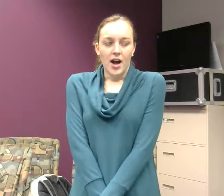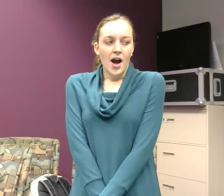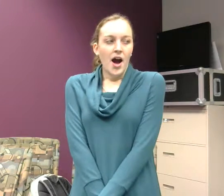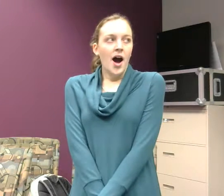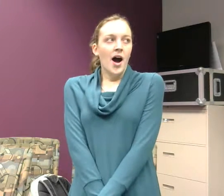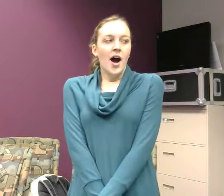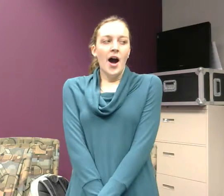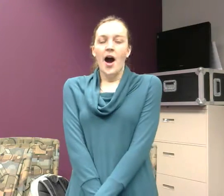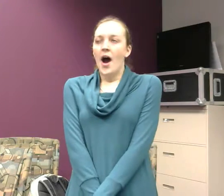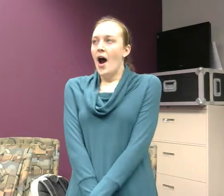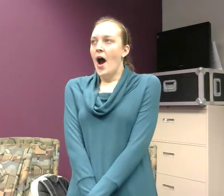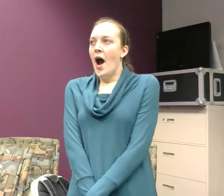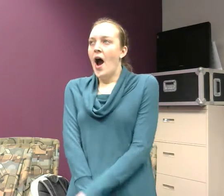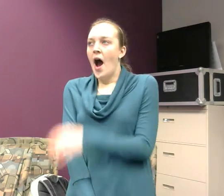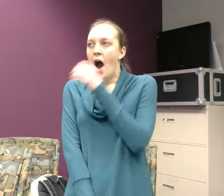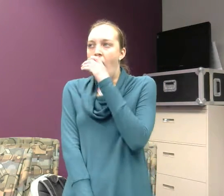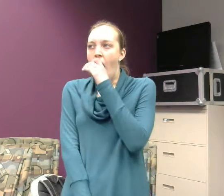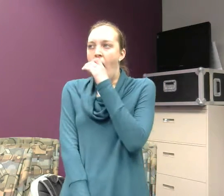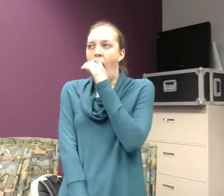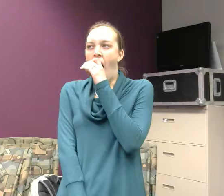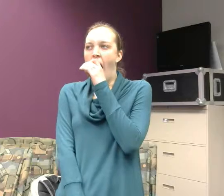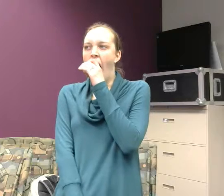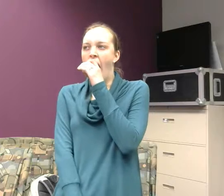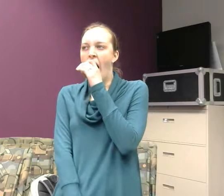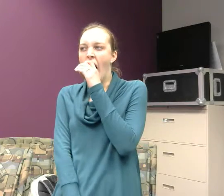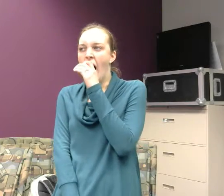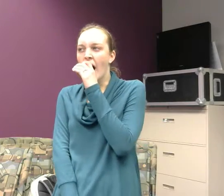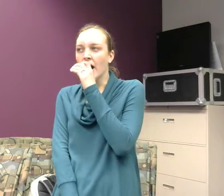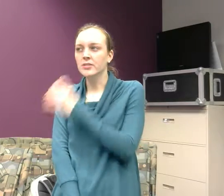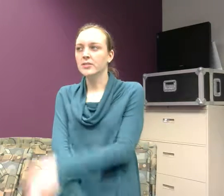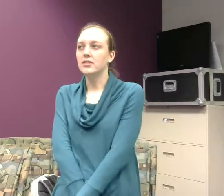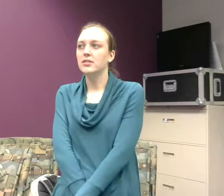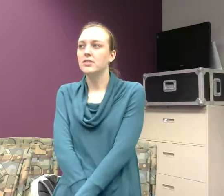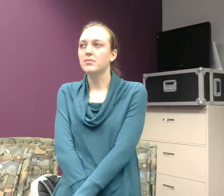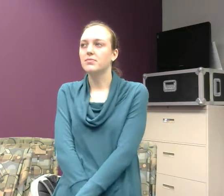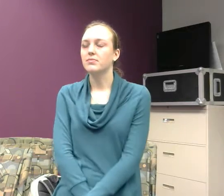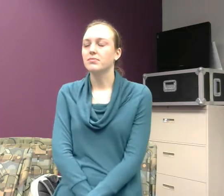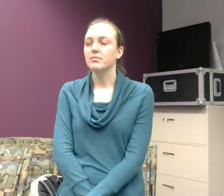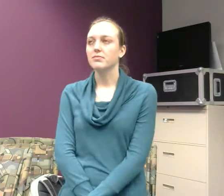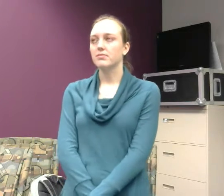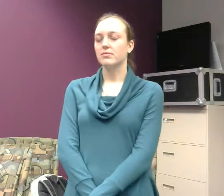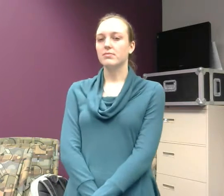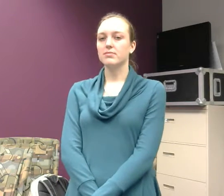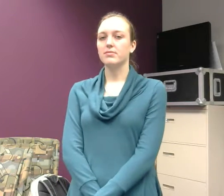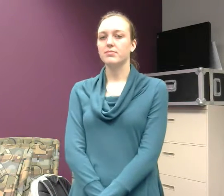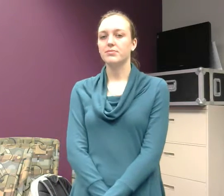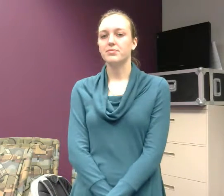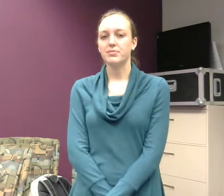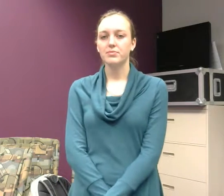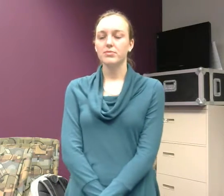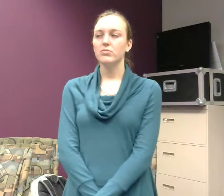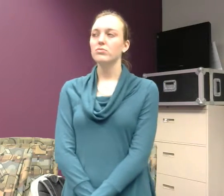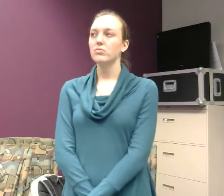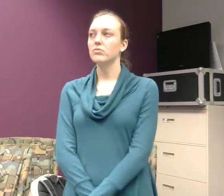the screen to tell you when to begin your interpretation. You only need to interpret from English to sign.